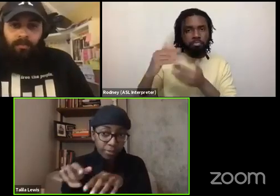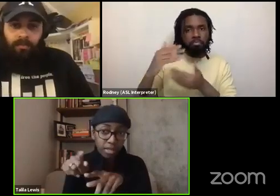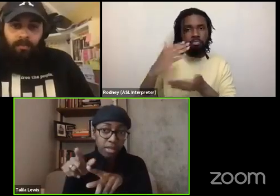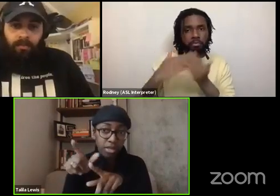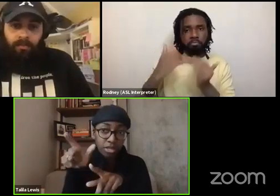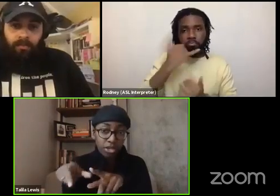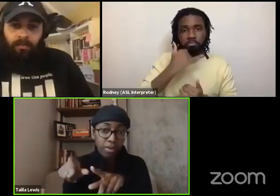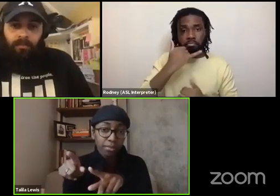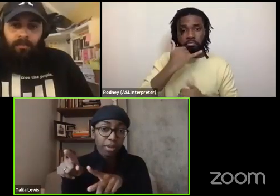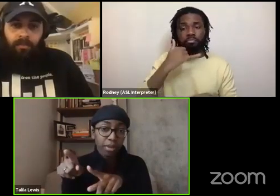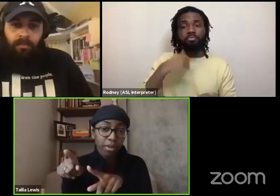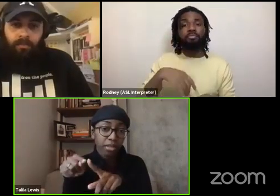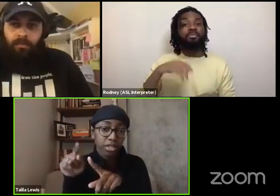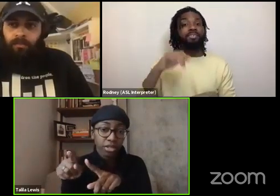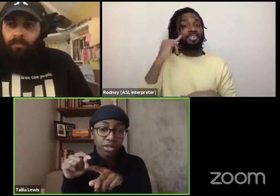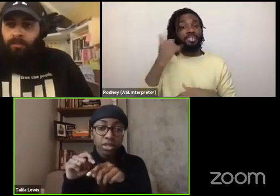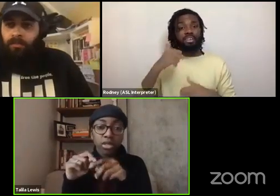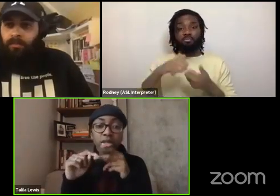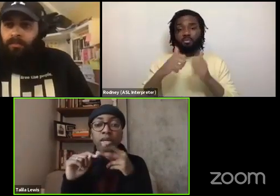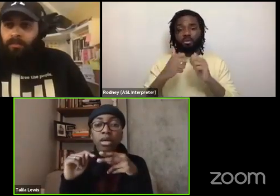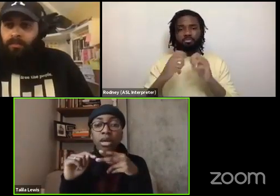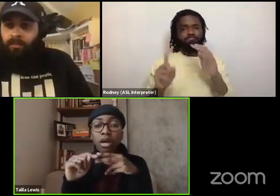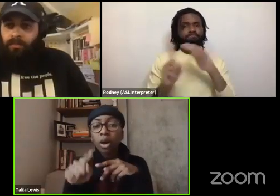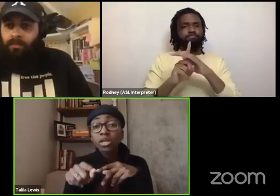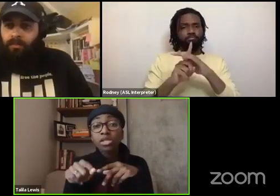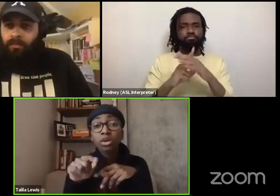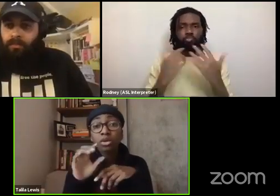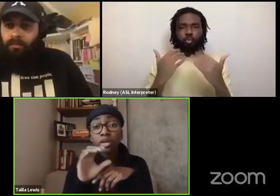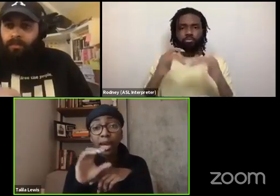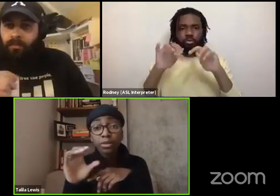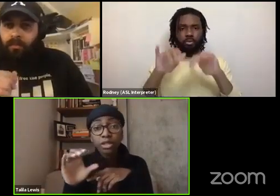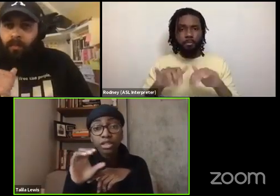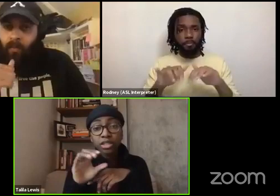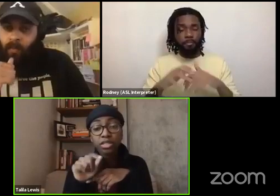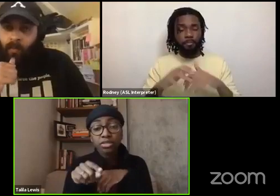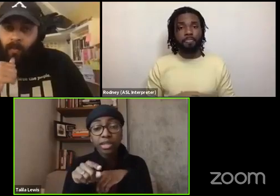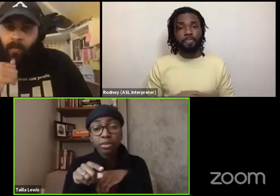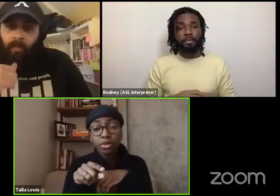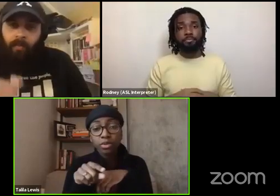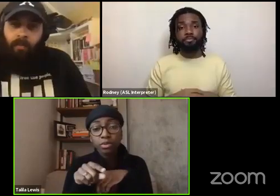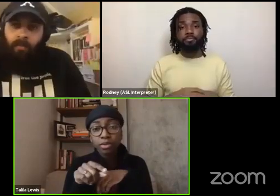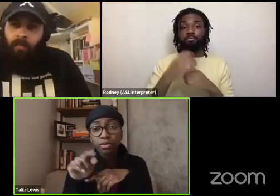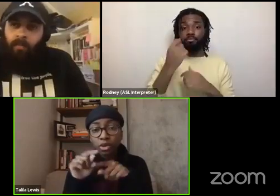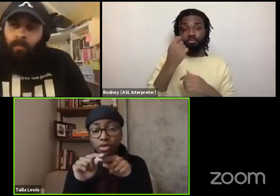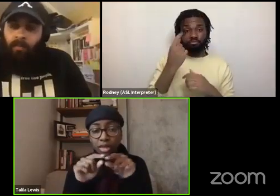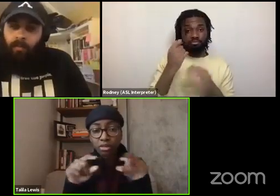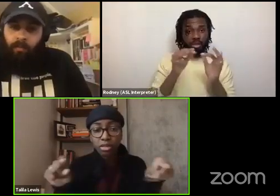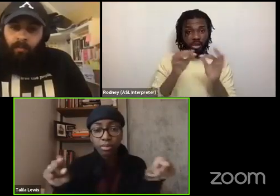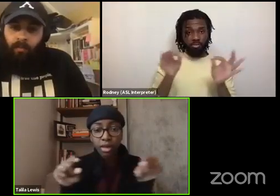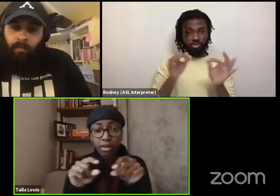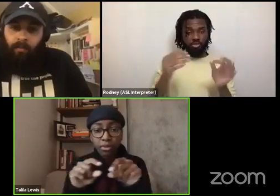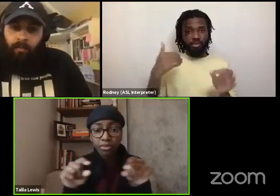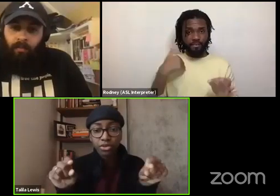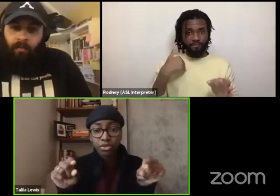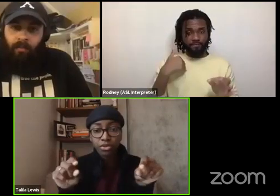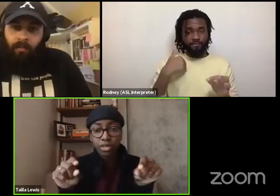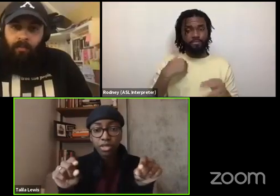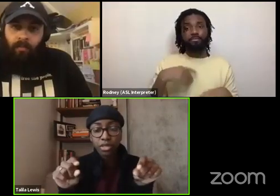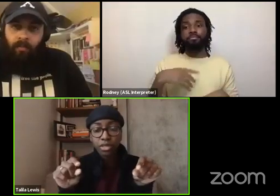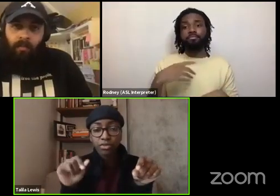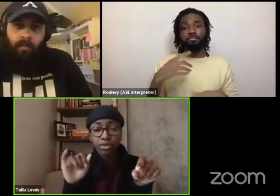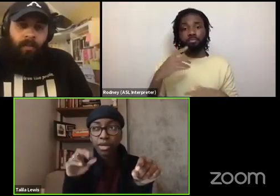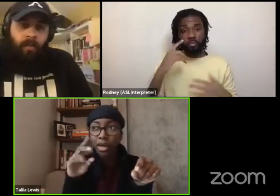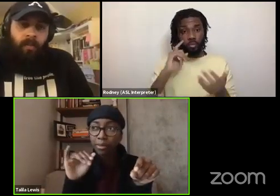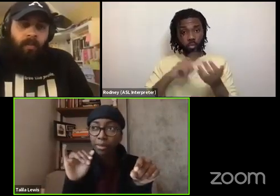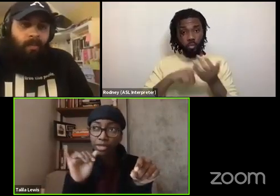type in the chat box here. Also, captioning is available. If you go down to the bottom of your screen,